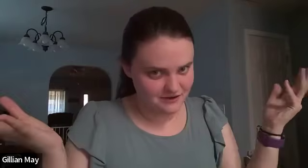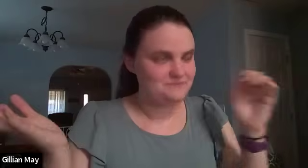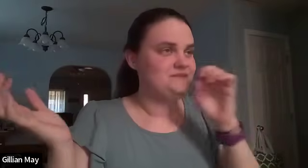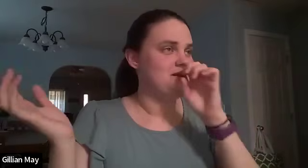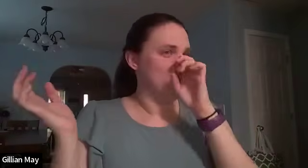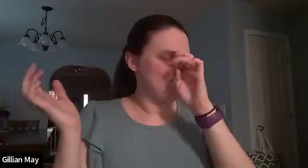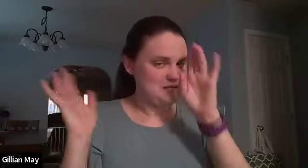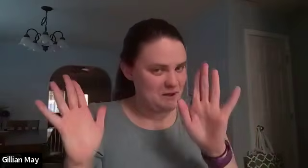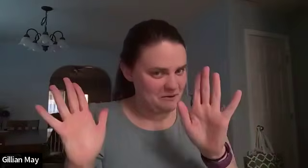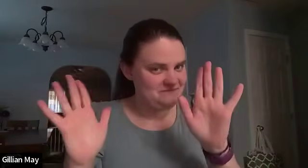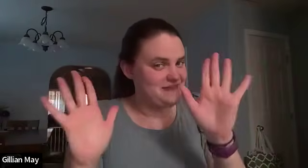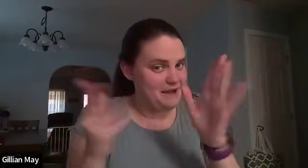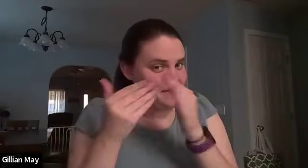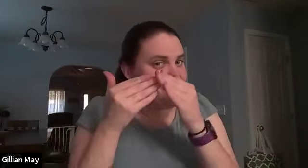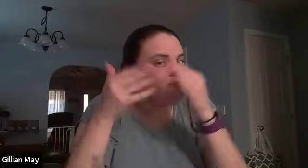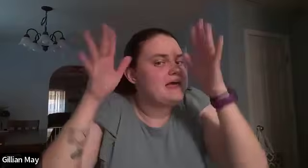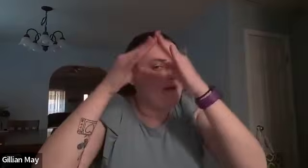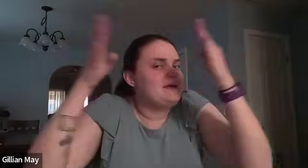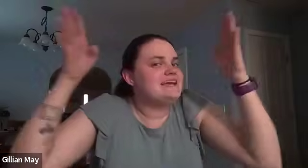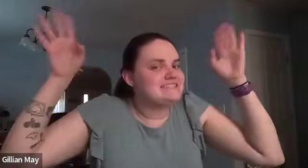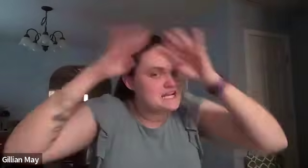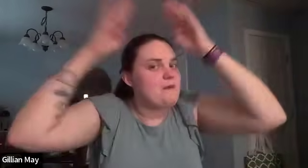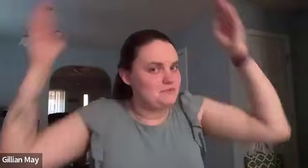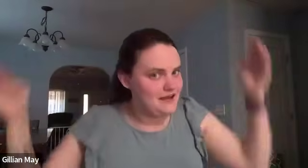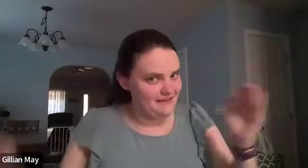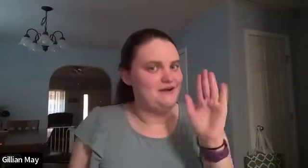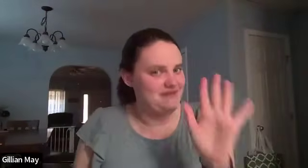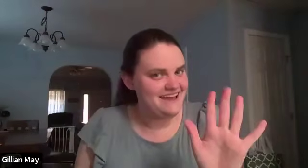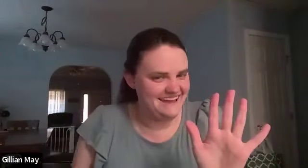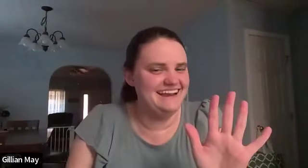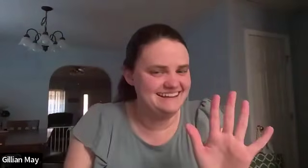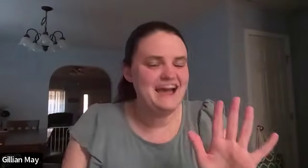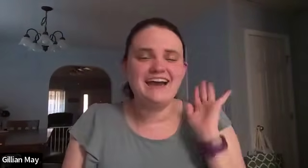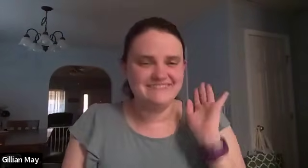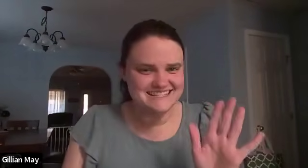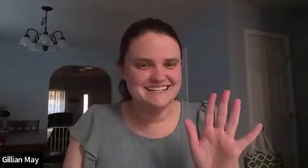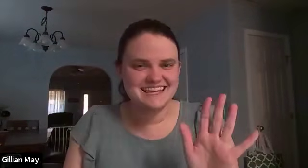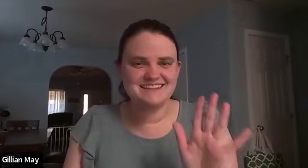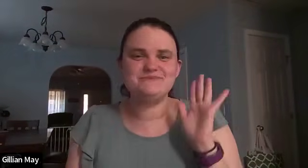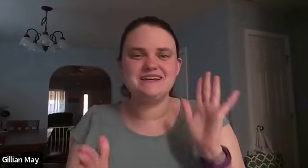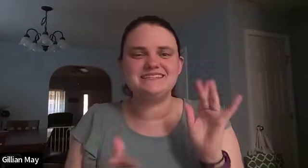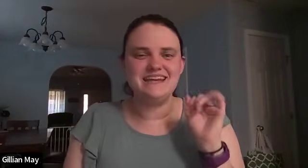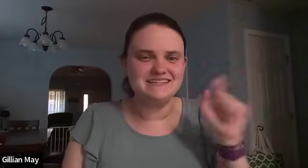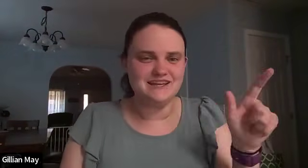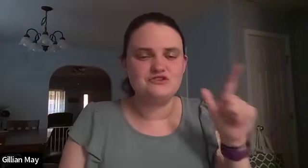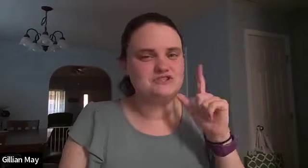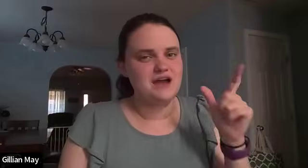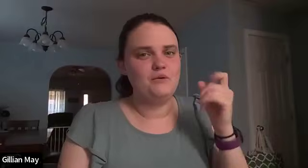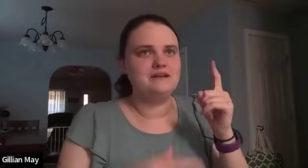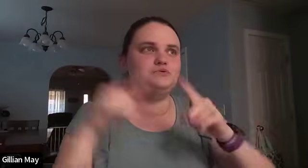shared. So, in that basic umbrella, okay? The reason I say that is because in ASL, there's not always